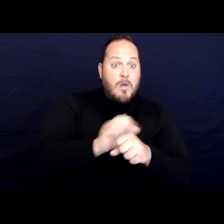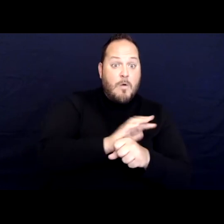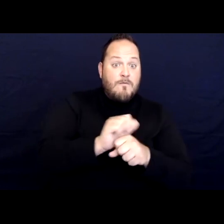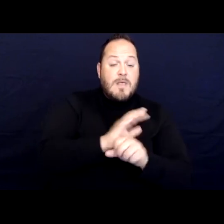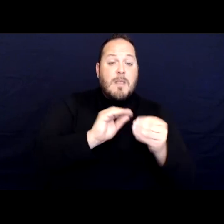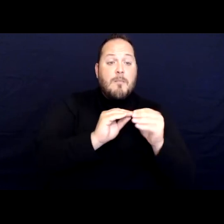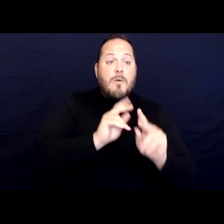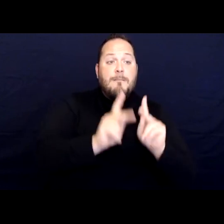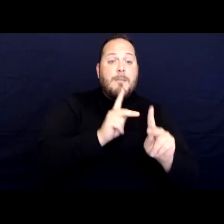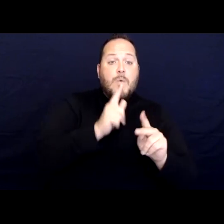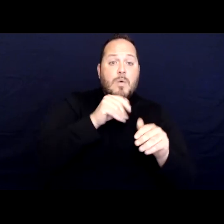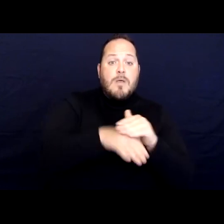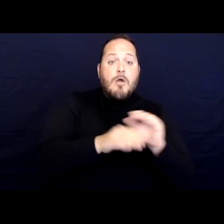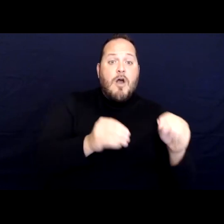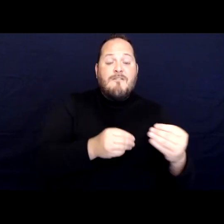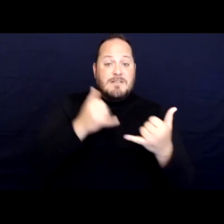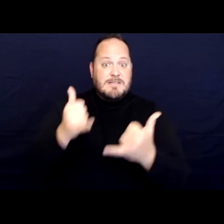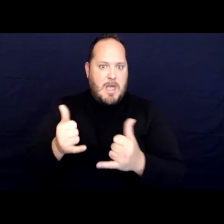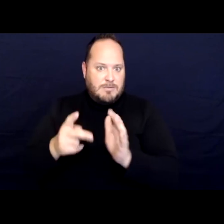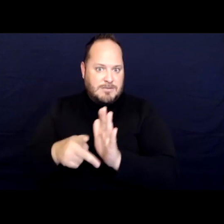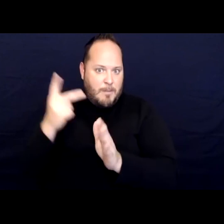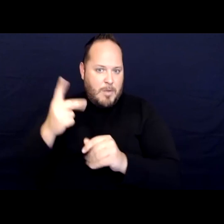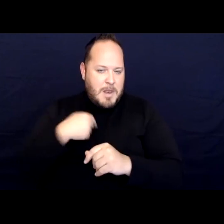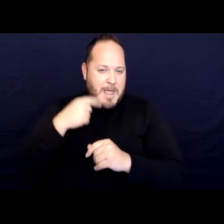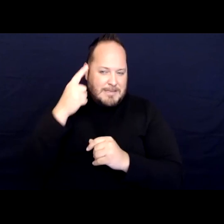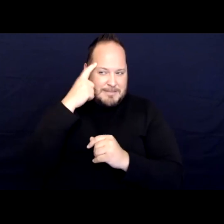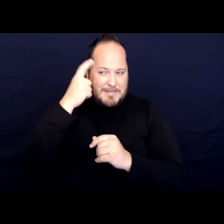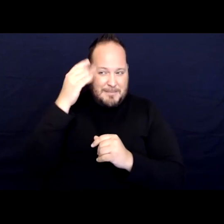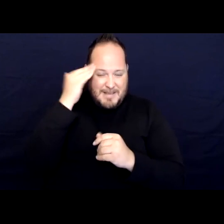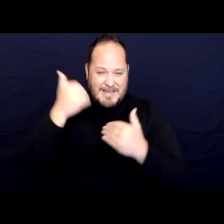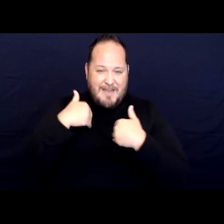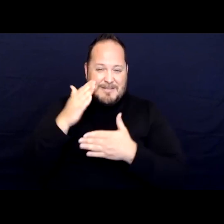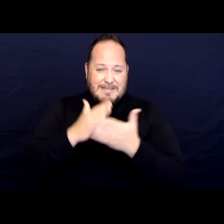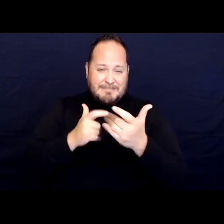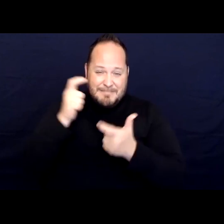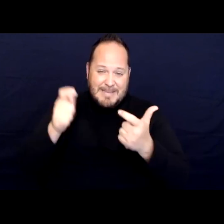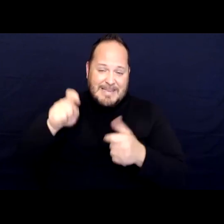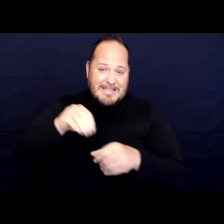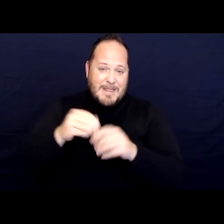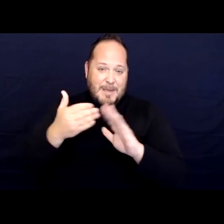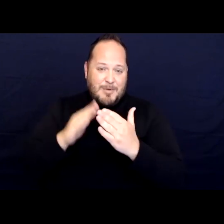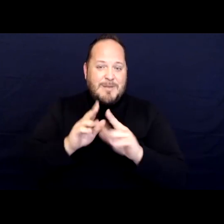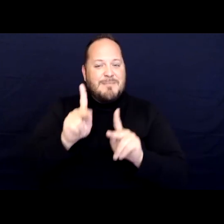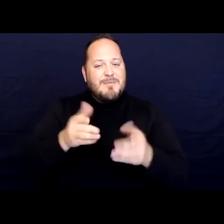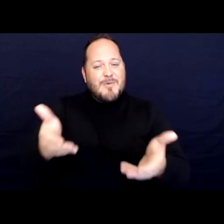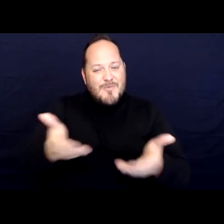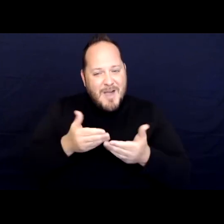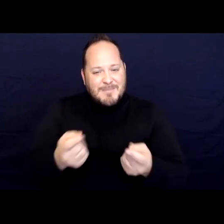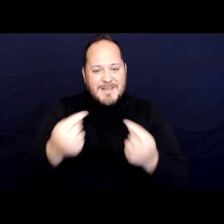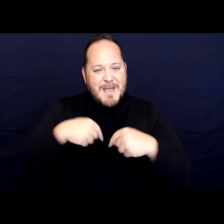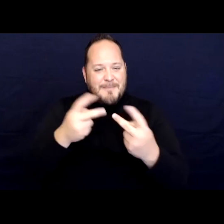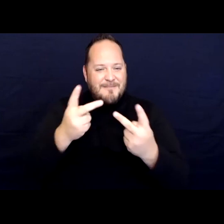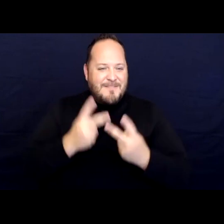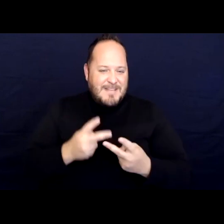basis. And I suspect that's because of the great needs in the community, but folks are also welcome to come visit us in our Mar Vista